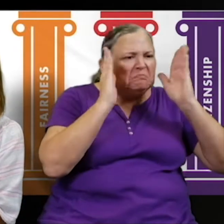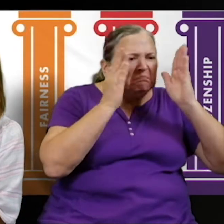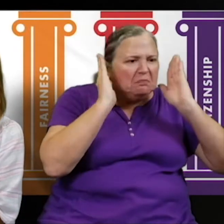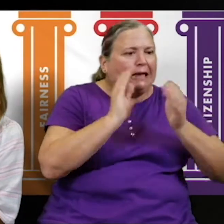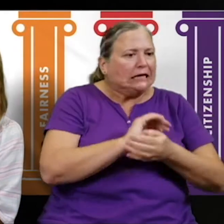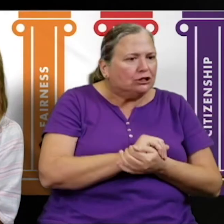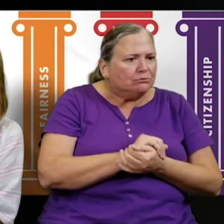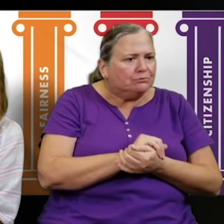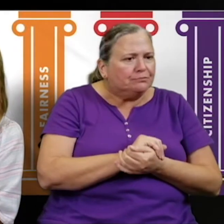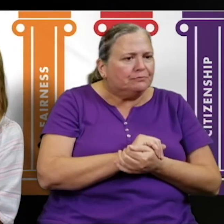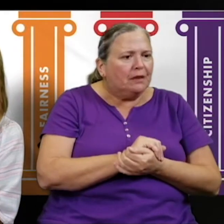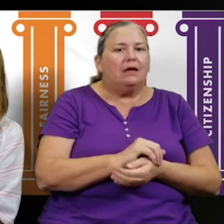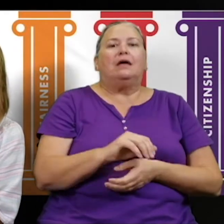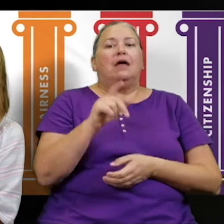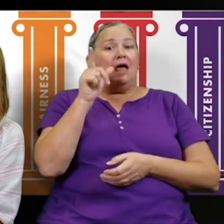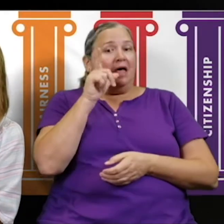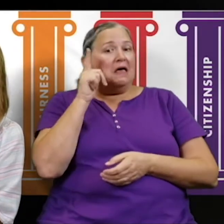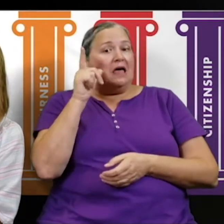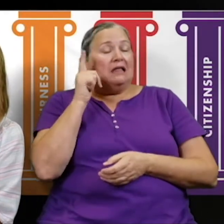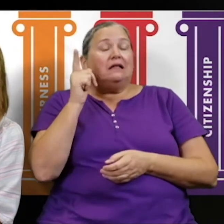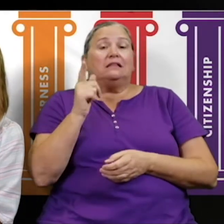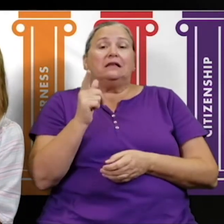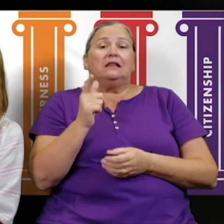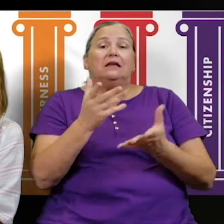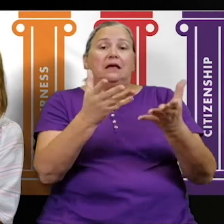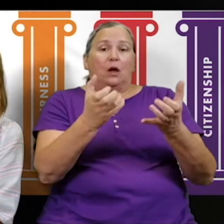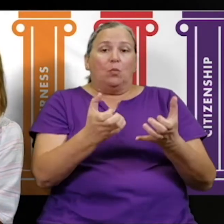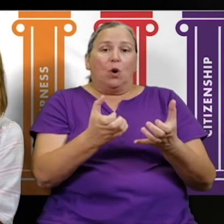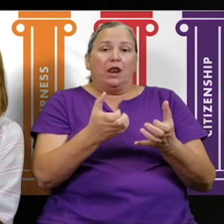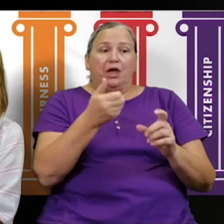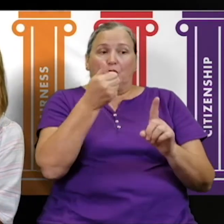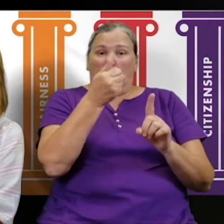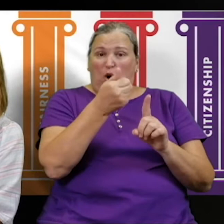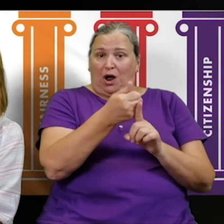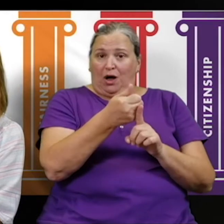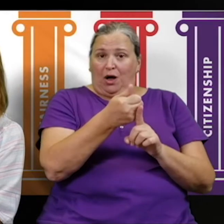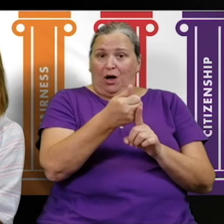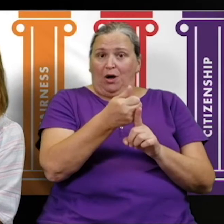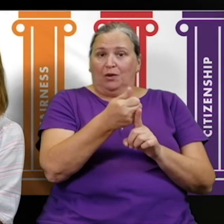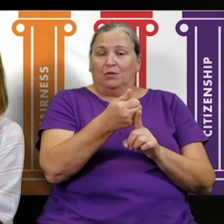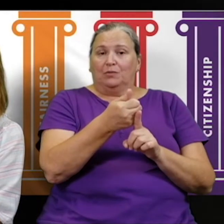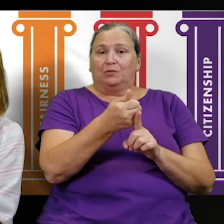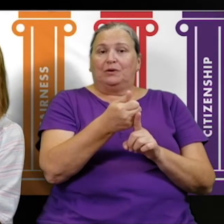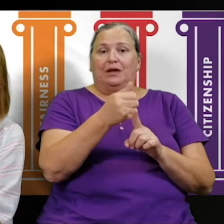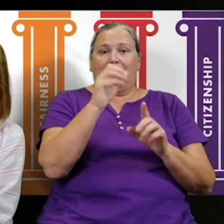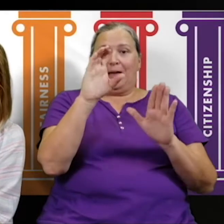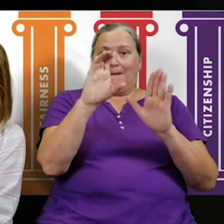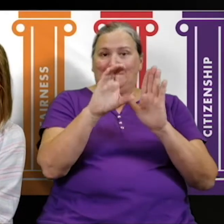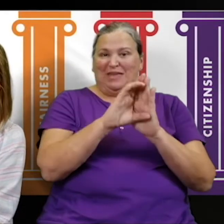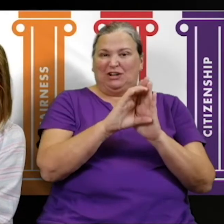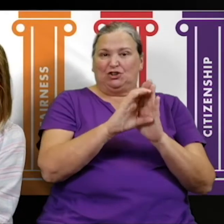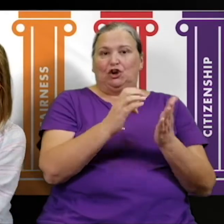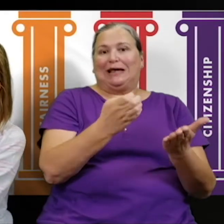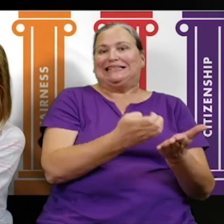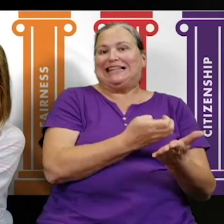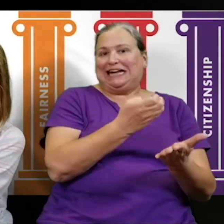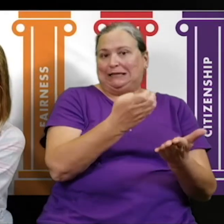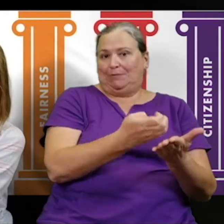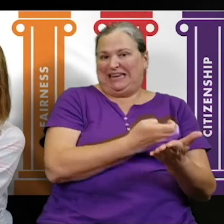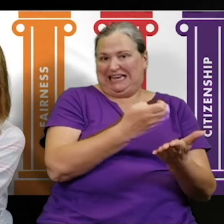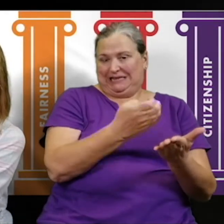up." Lily even wanted her own set of deluxe picture